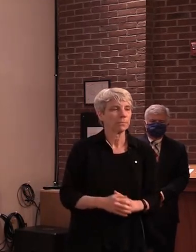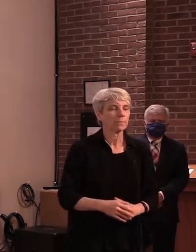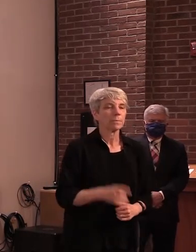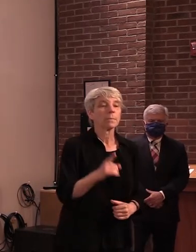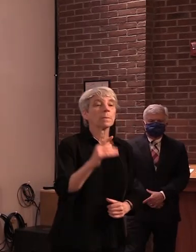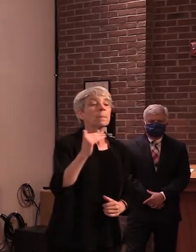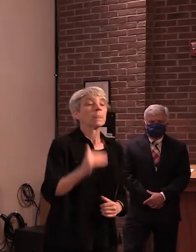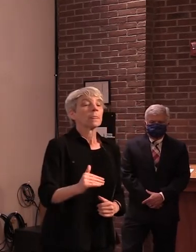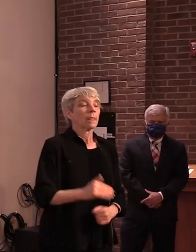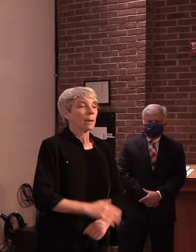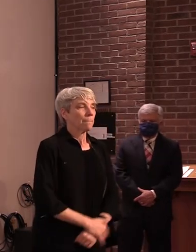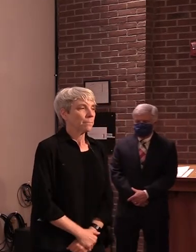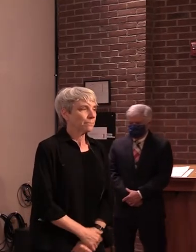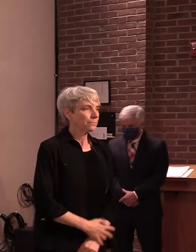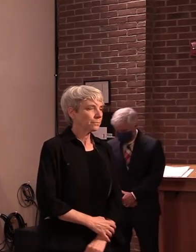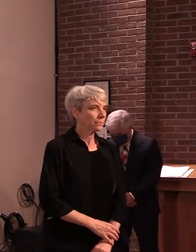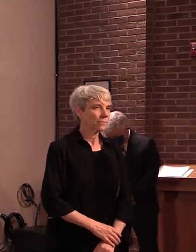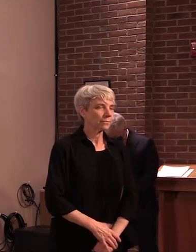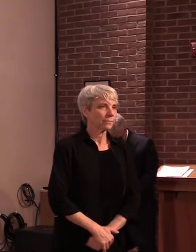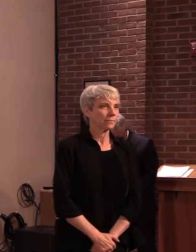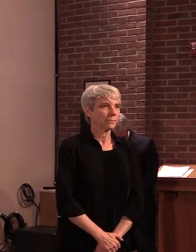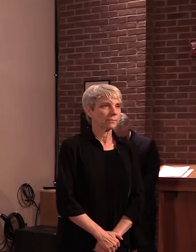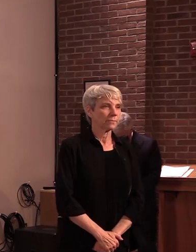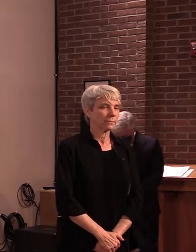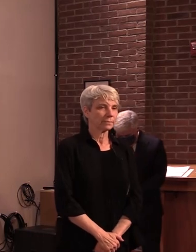Guy Page.